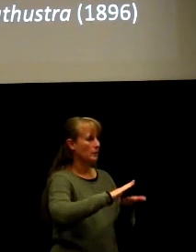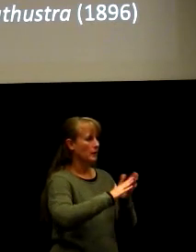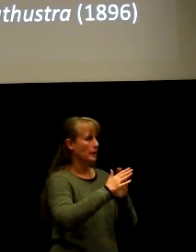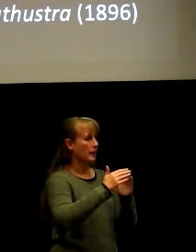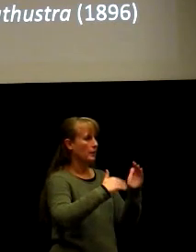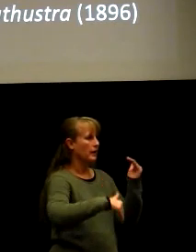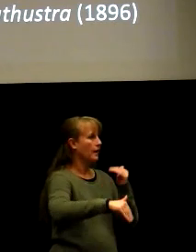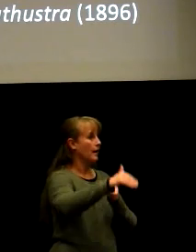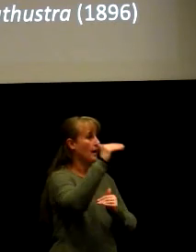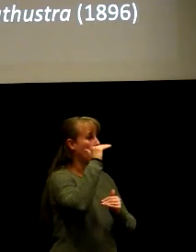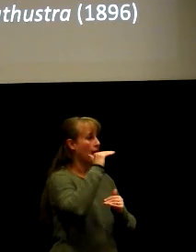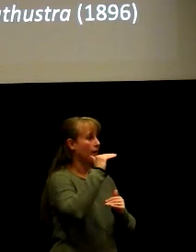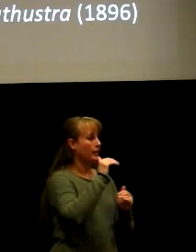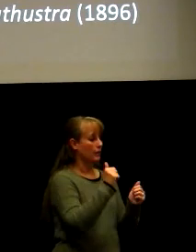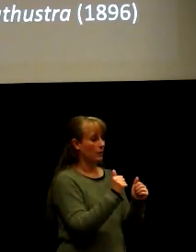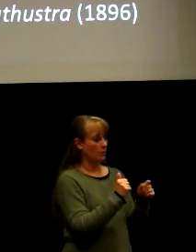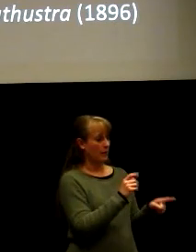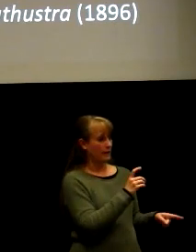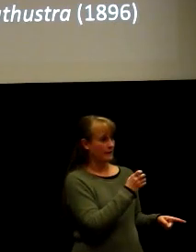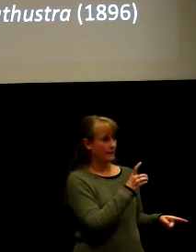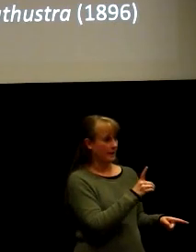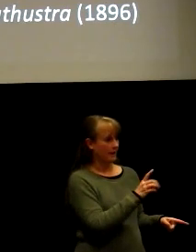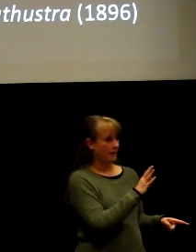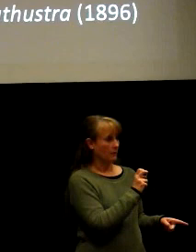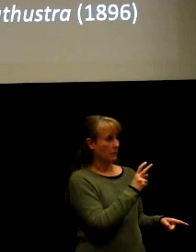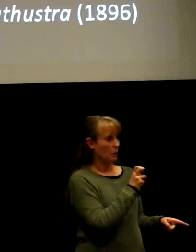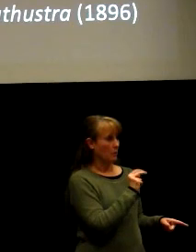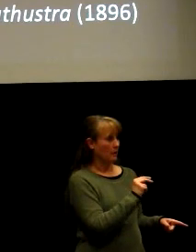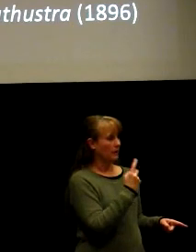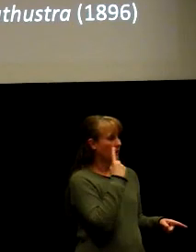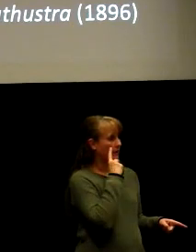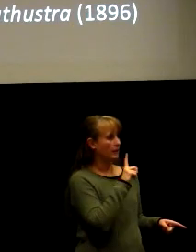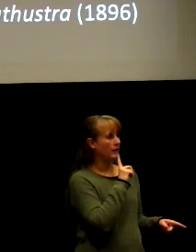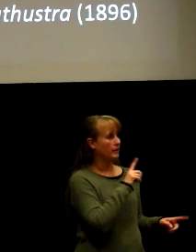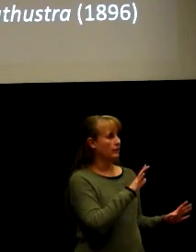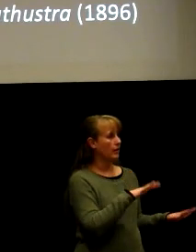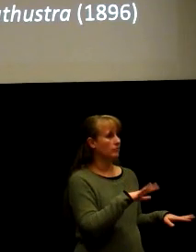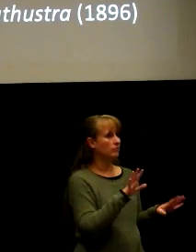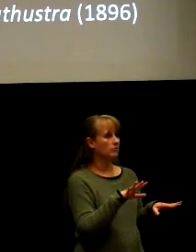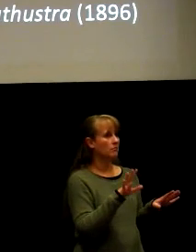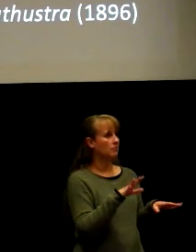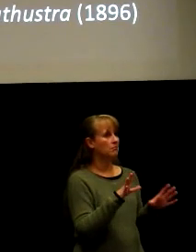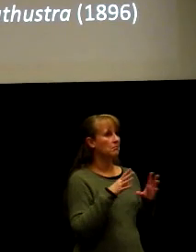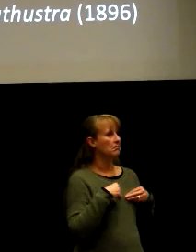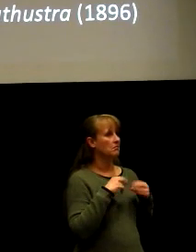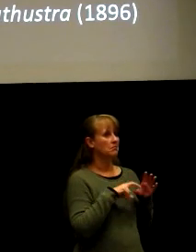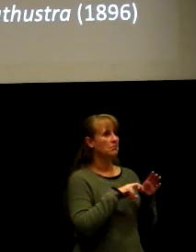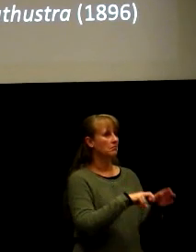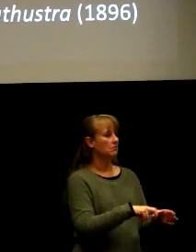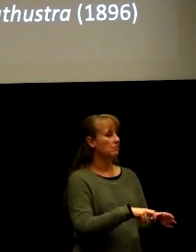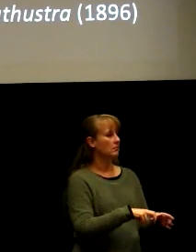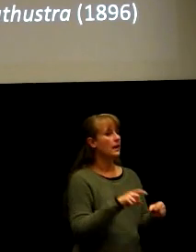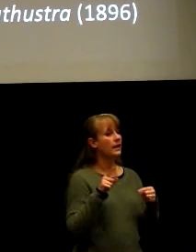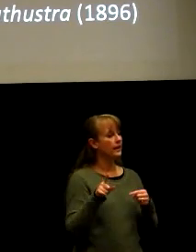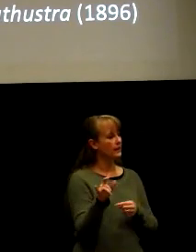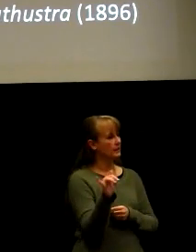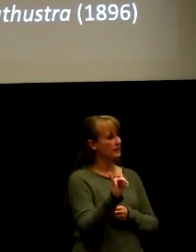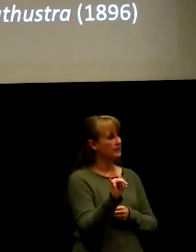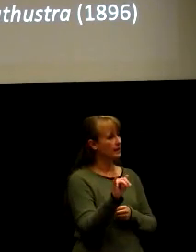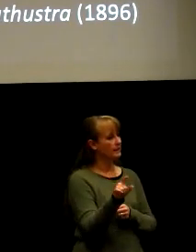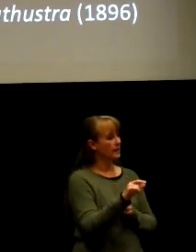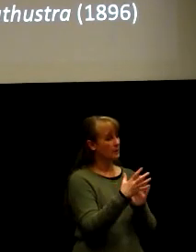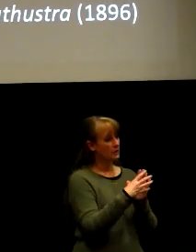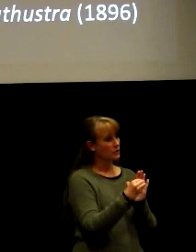being, while David Bowman, to my eyes, seems very passive and is along for the ride. This echoes a story